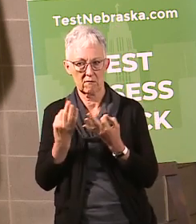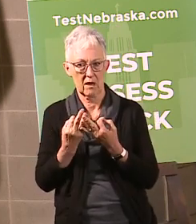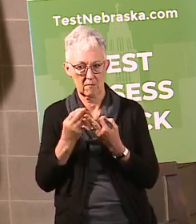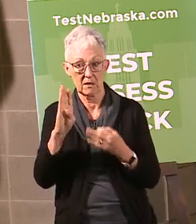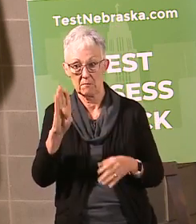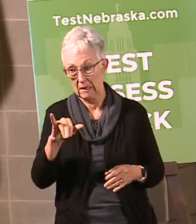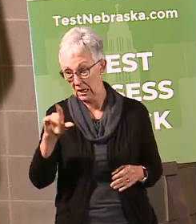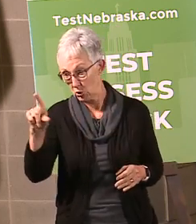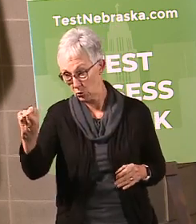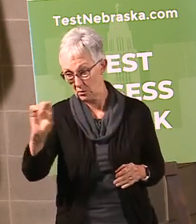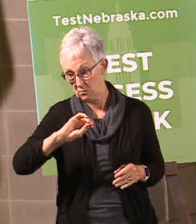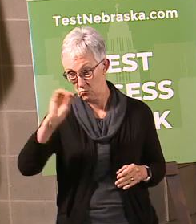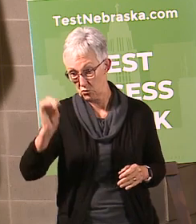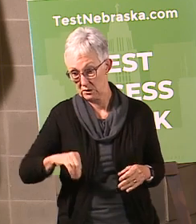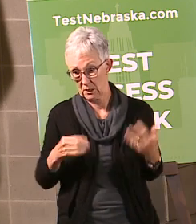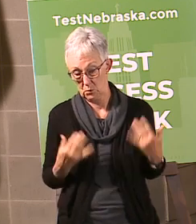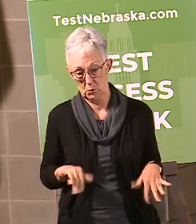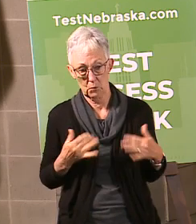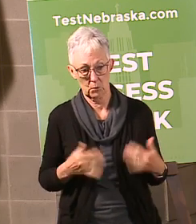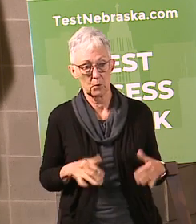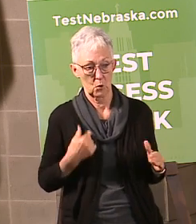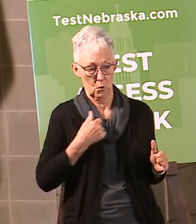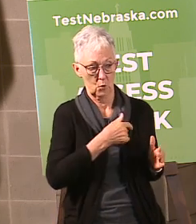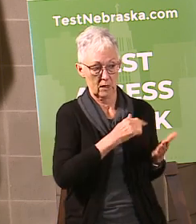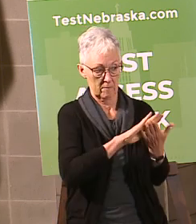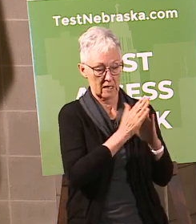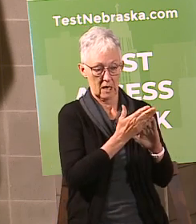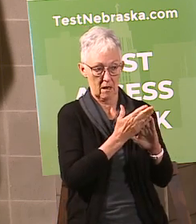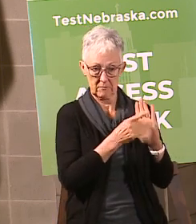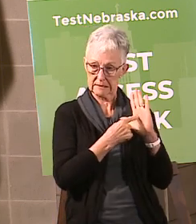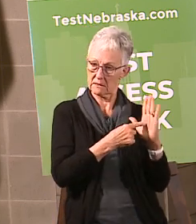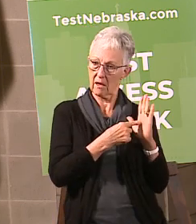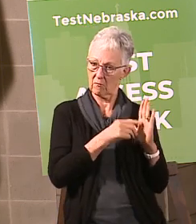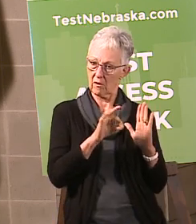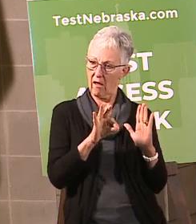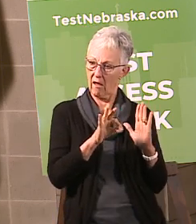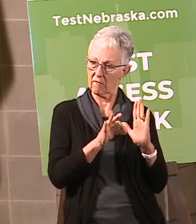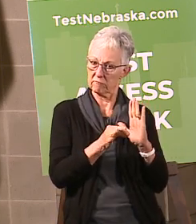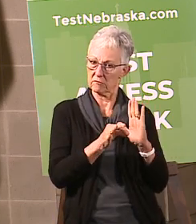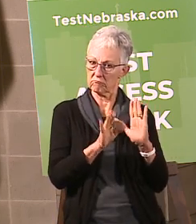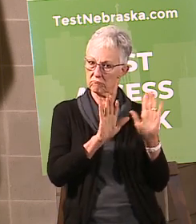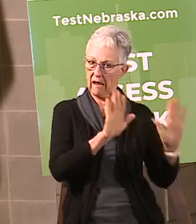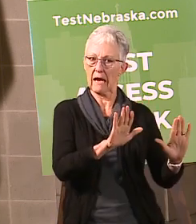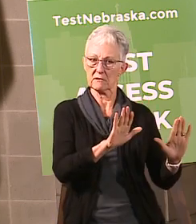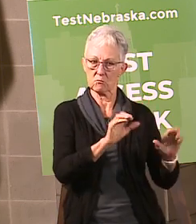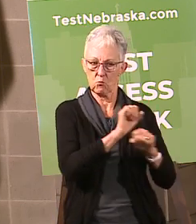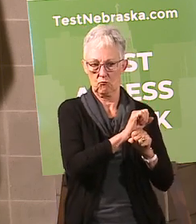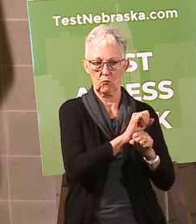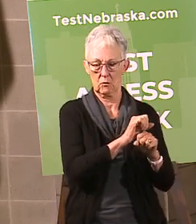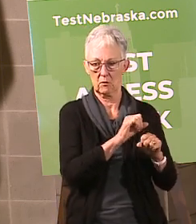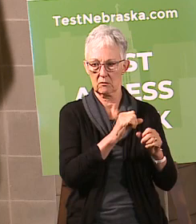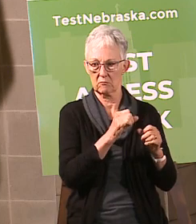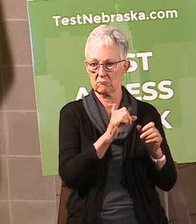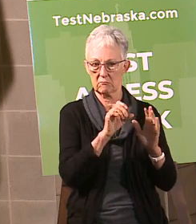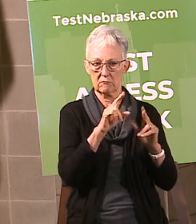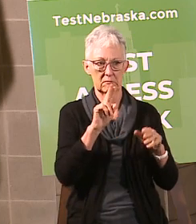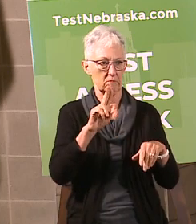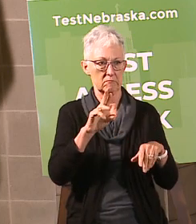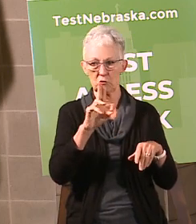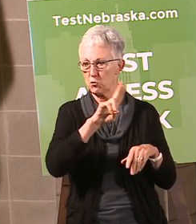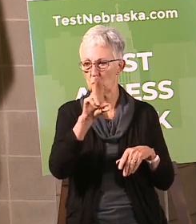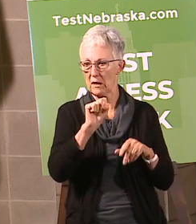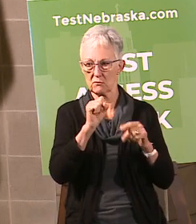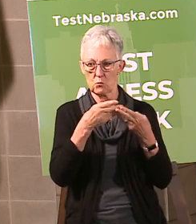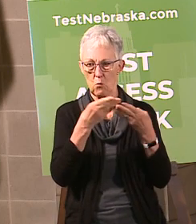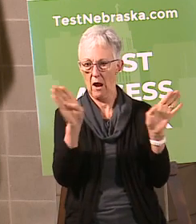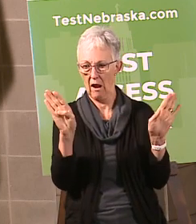That's amazing. And we become an example of excellence across the nation. So these collaboratives started with improving